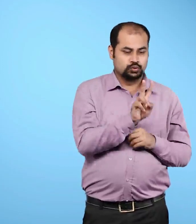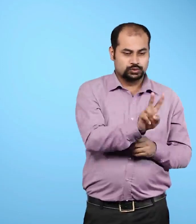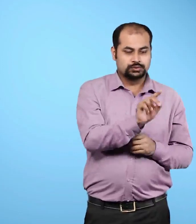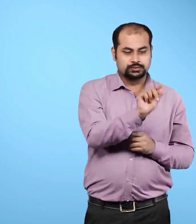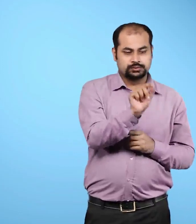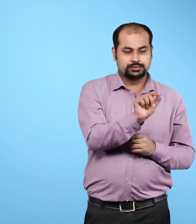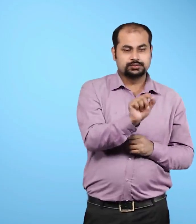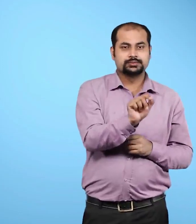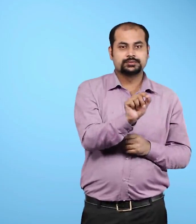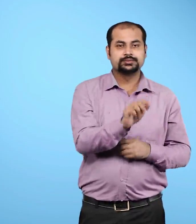beads necklace,